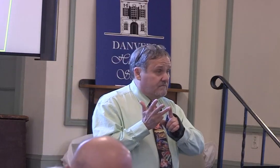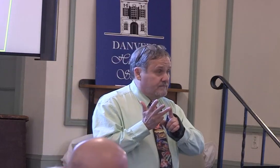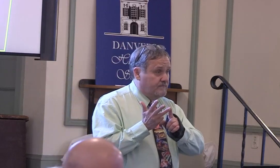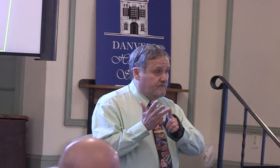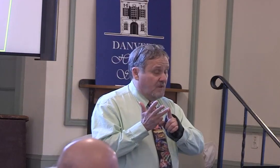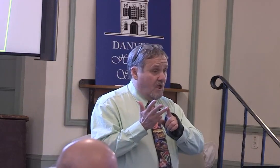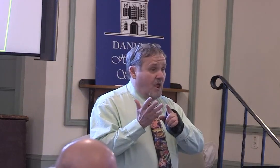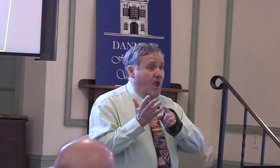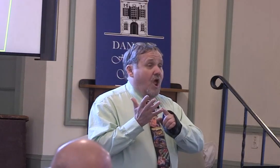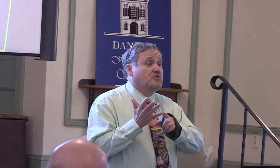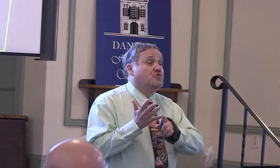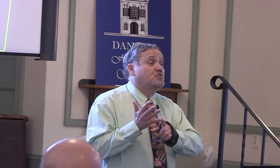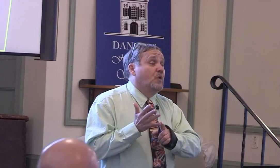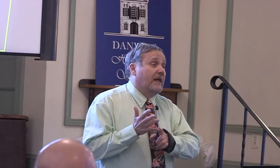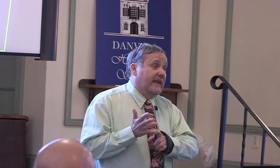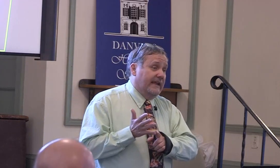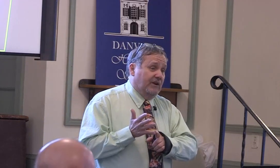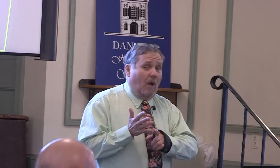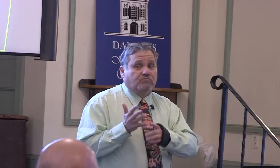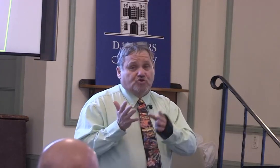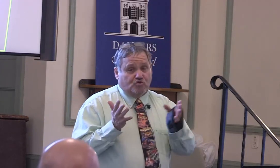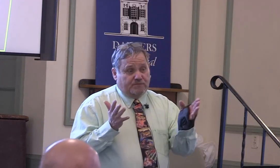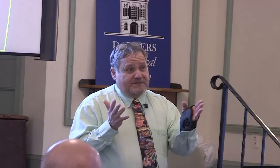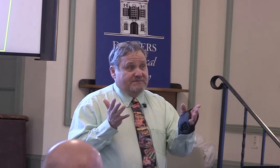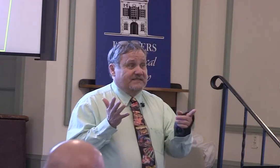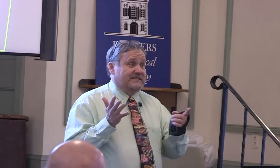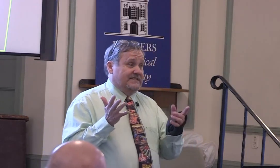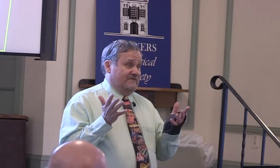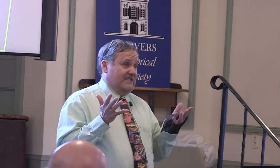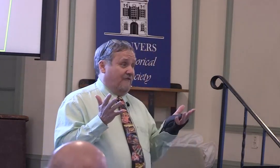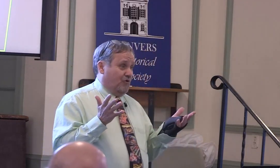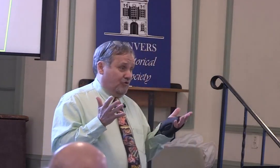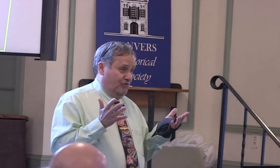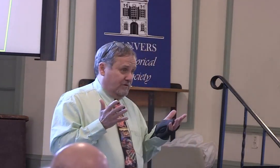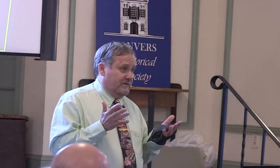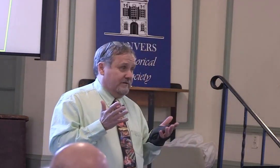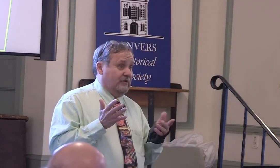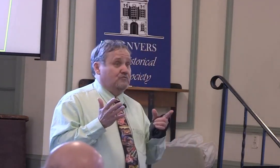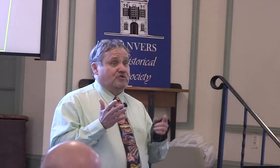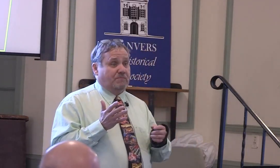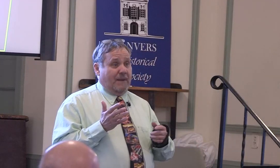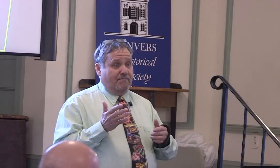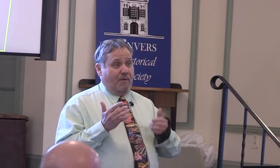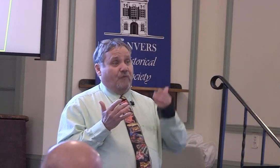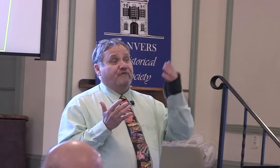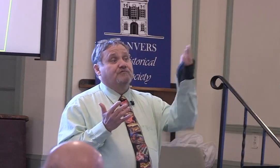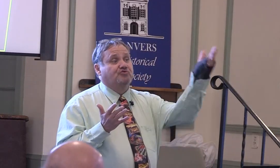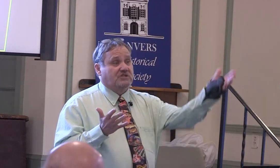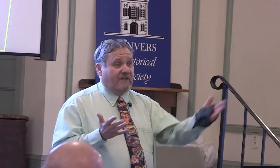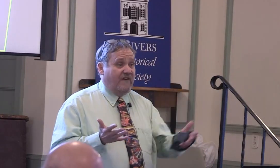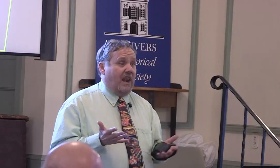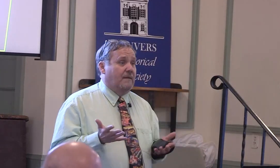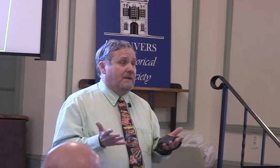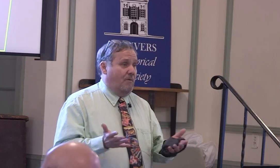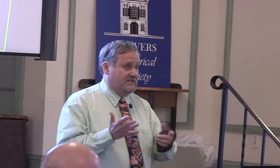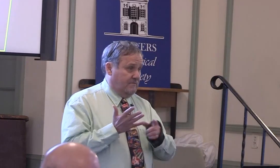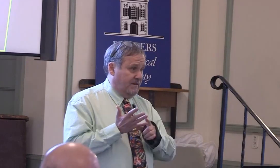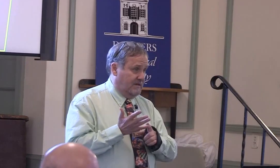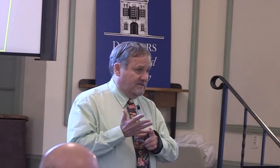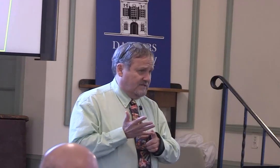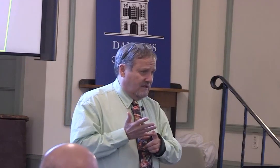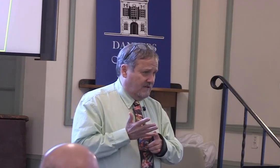Independent living, and you will hear, I'm sure people in Denver have heard the newspaper about future